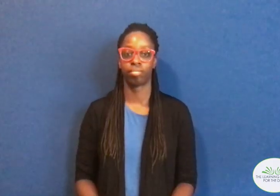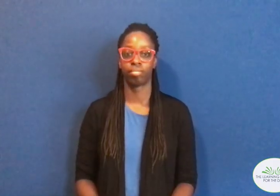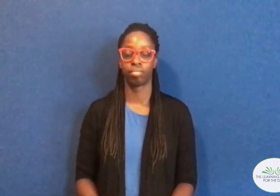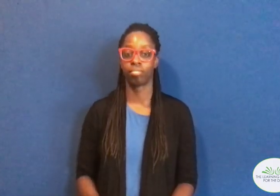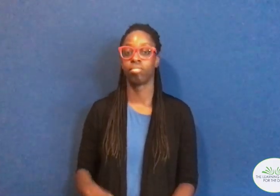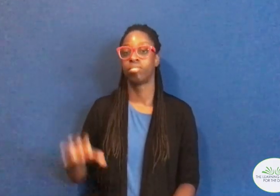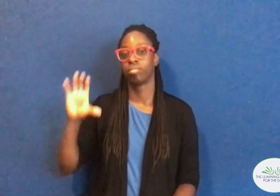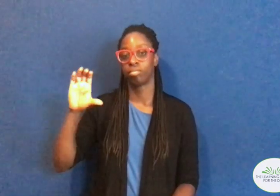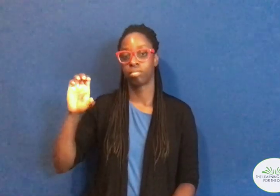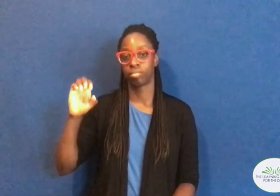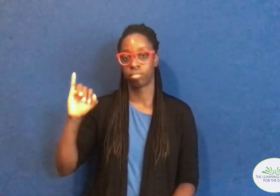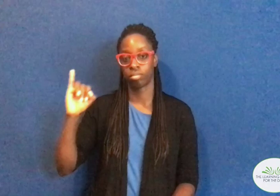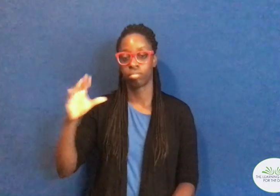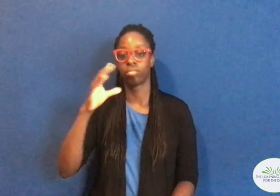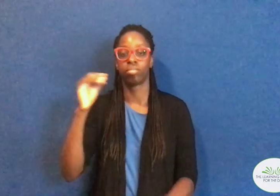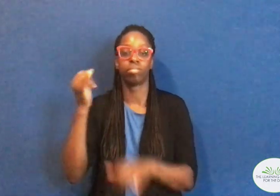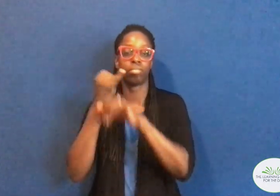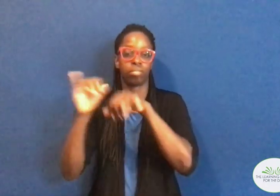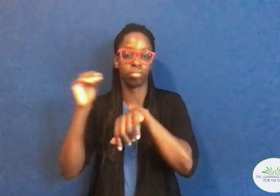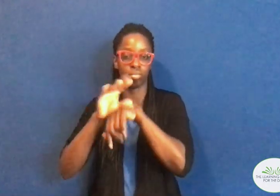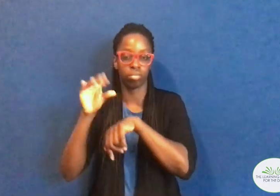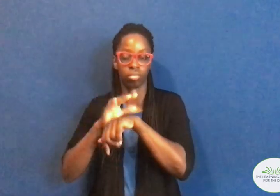organization's diversity and inclusion strategist.